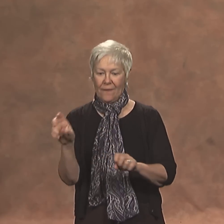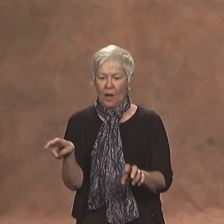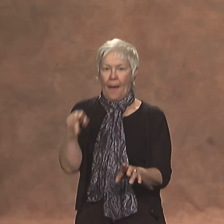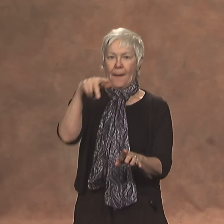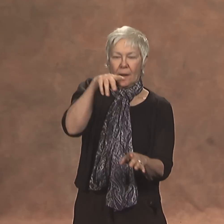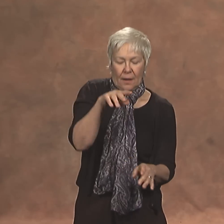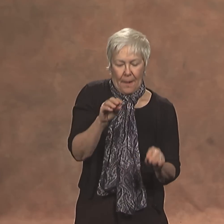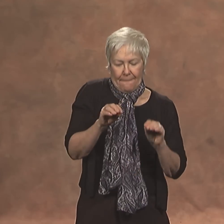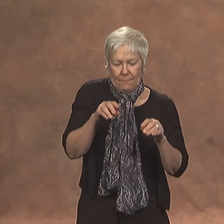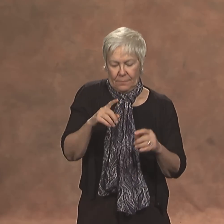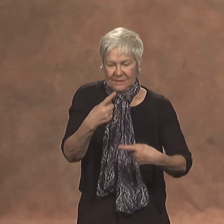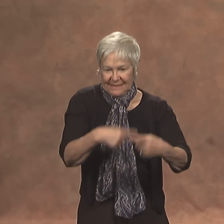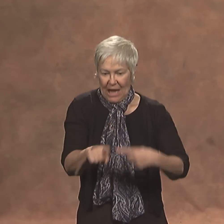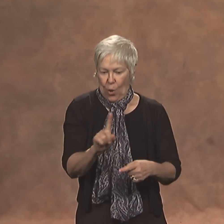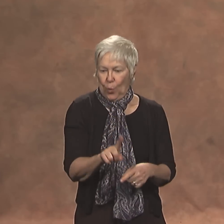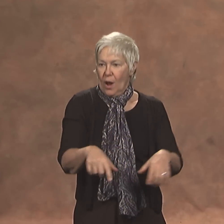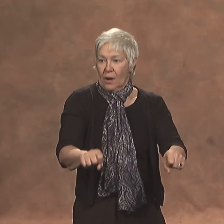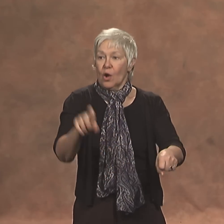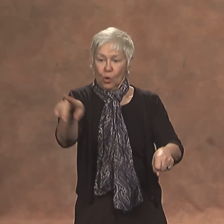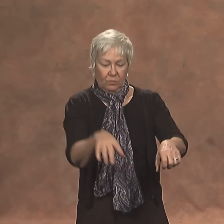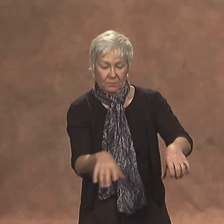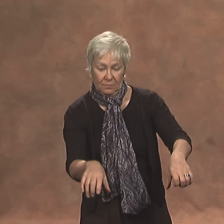I would recommend that you actually